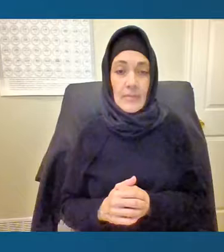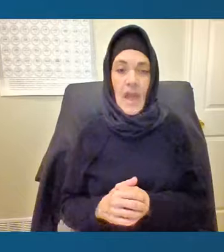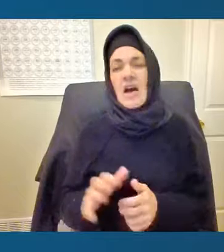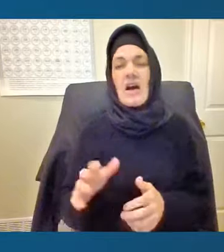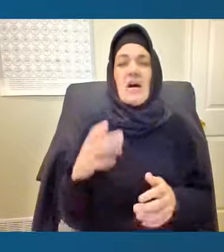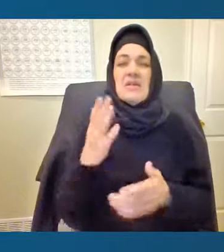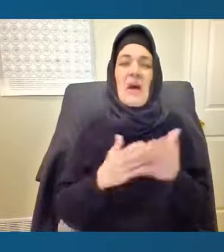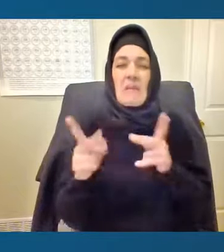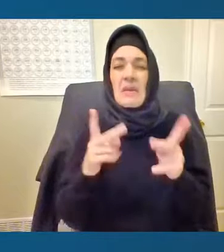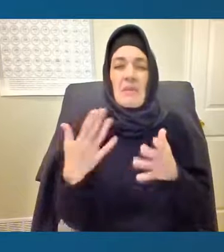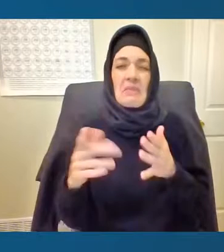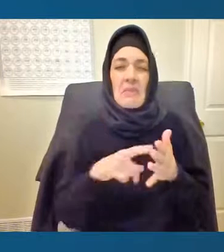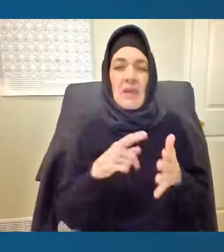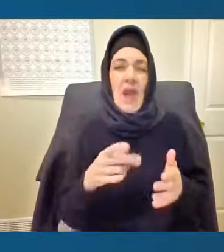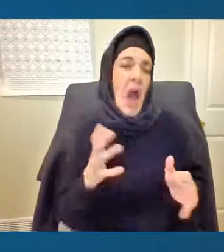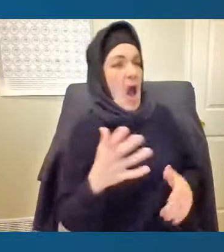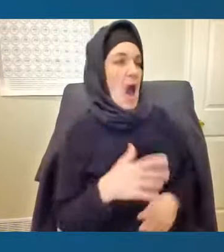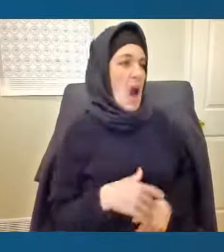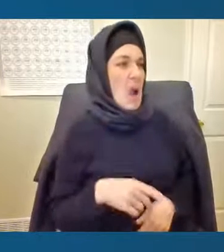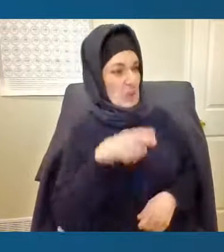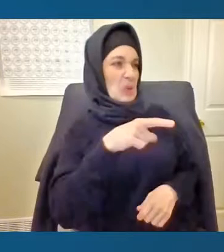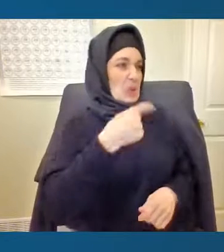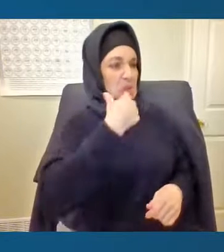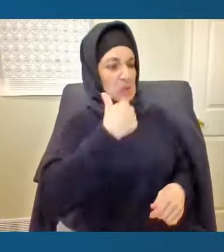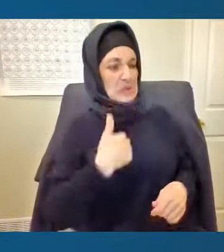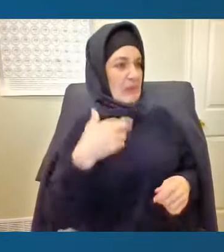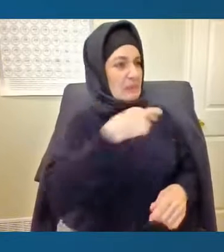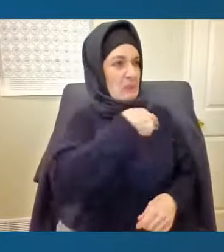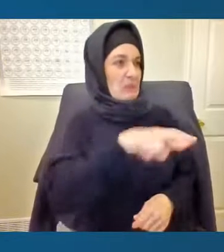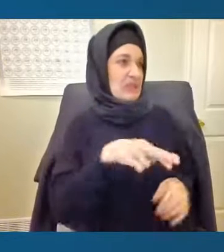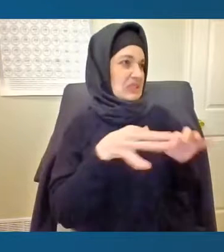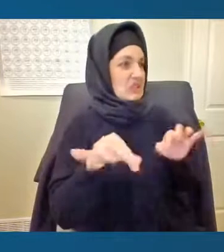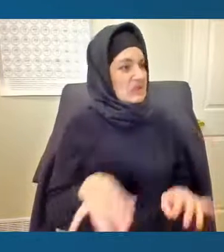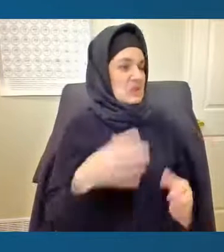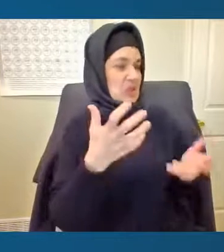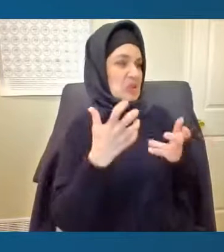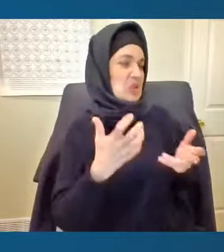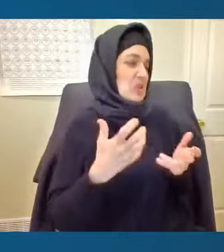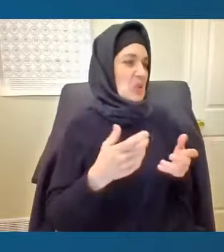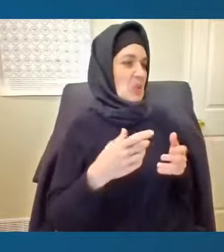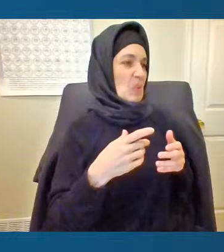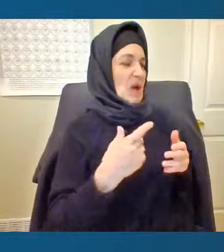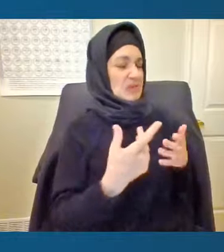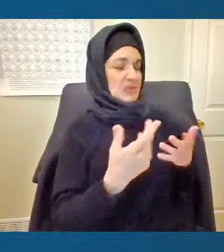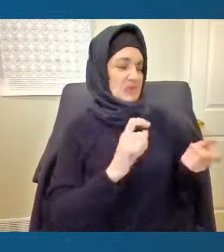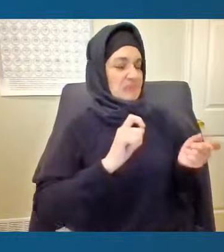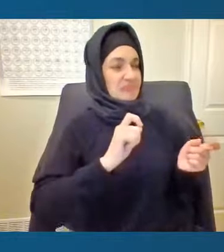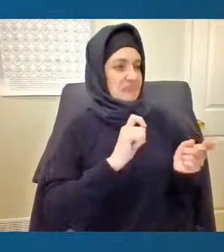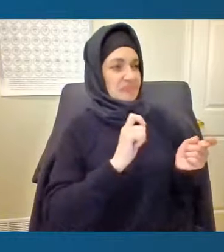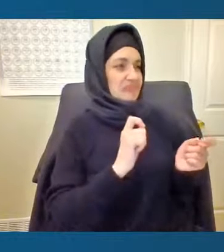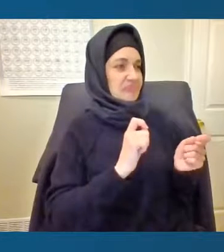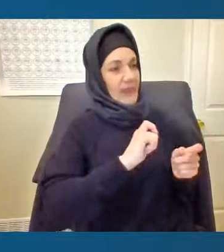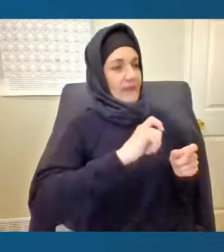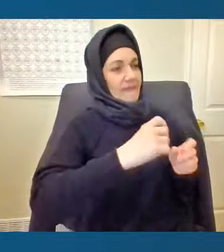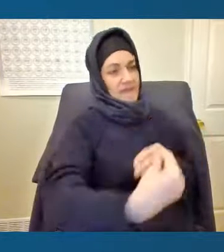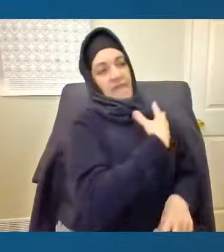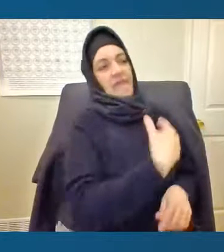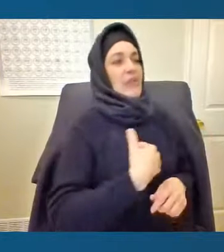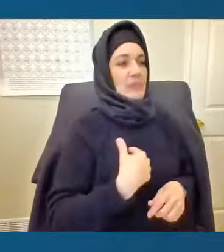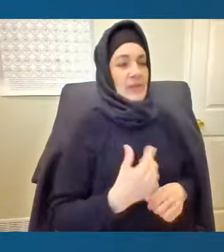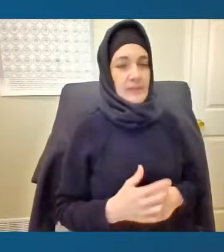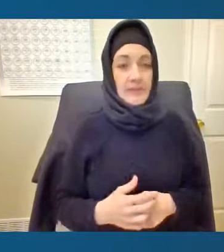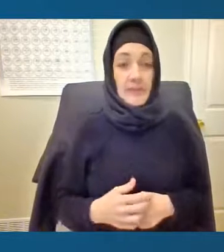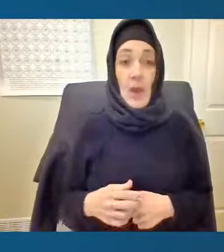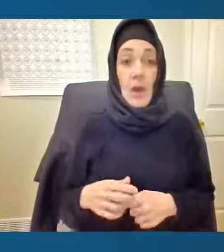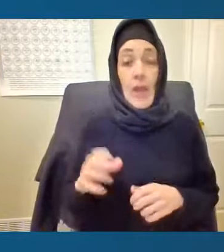to kind of like manipulate me. Like, you know, whatever. That's a whole different conversation. But the point I'm trying to say is he heard the verse and he